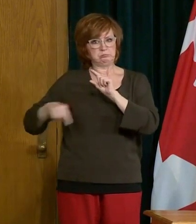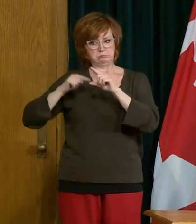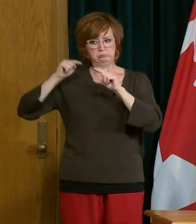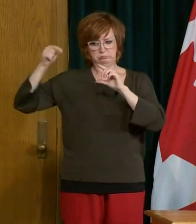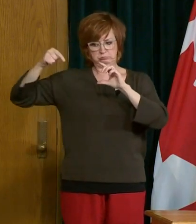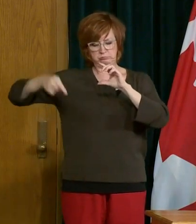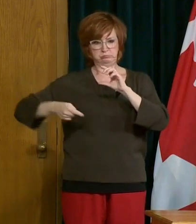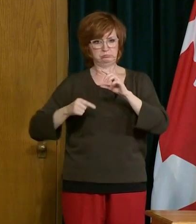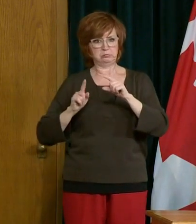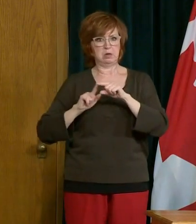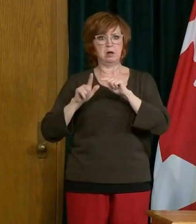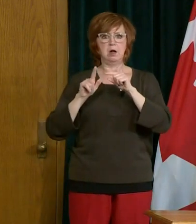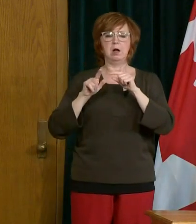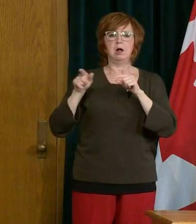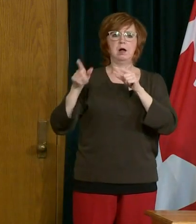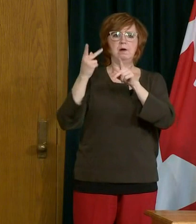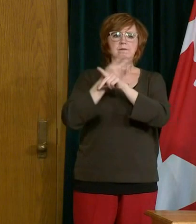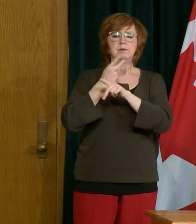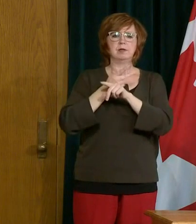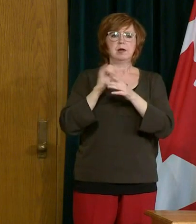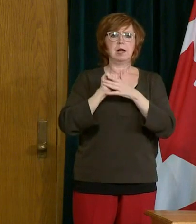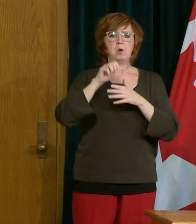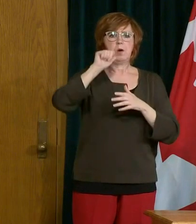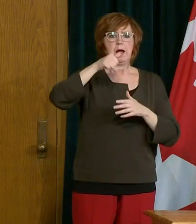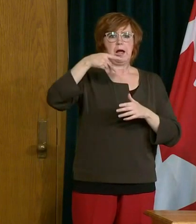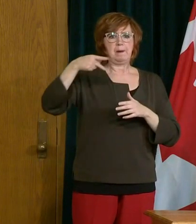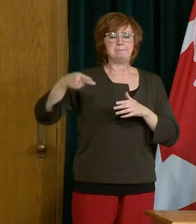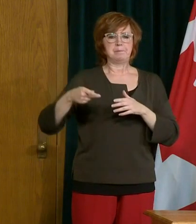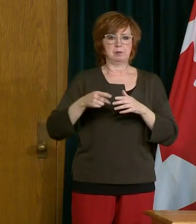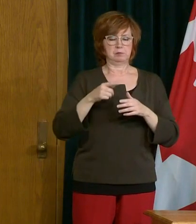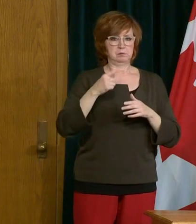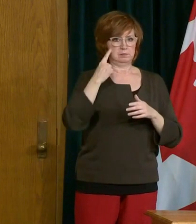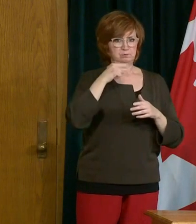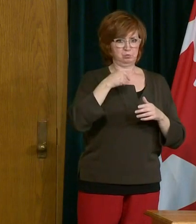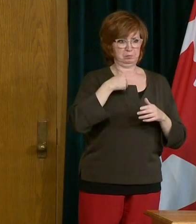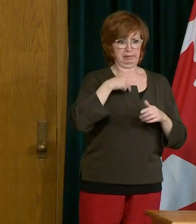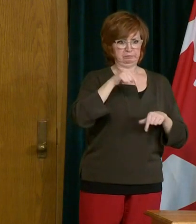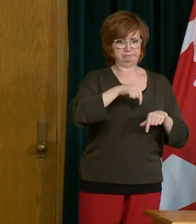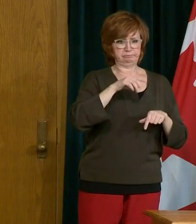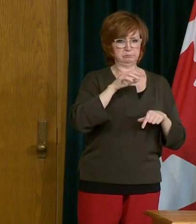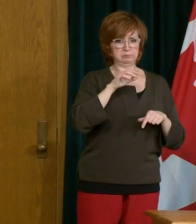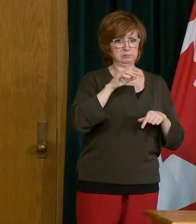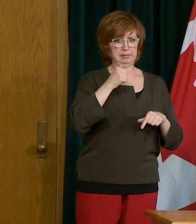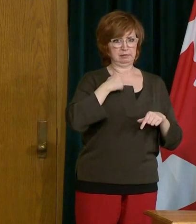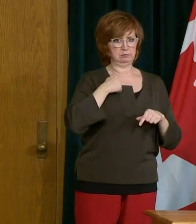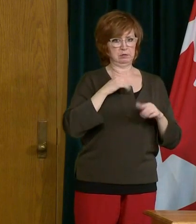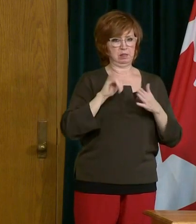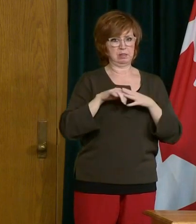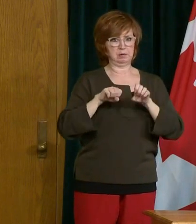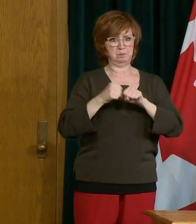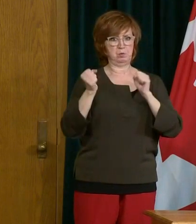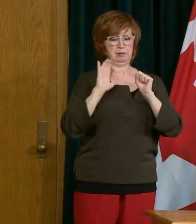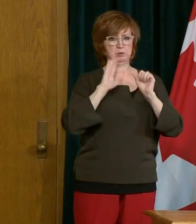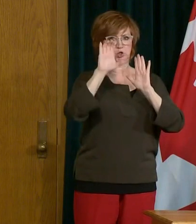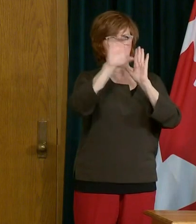which doesn't comply with the Constitution, to my understanding, here in this nation. But with respect to people